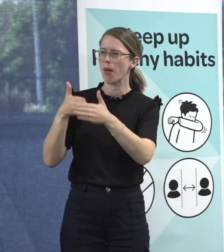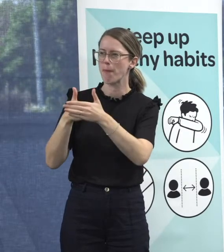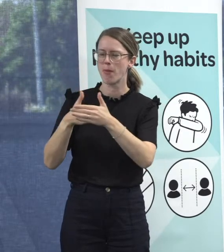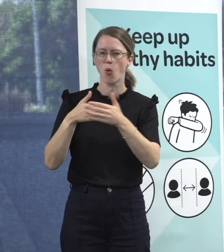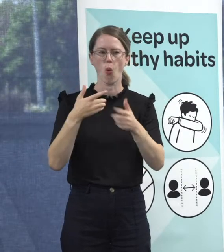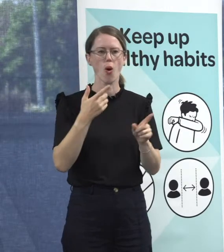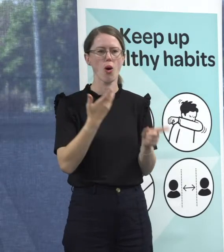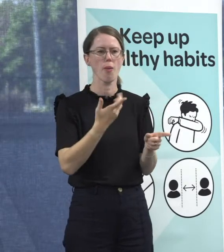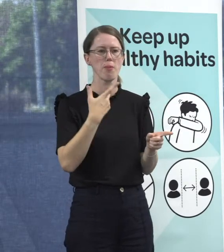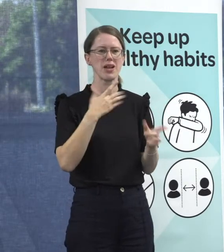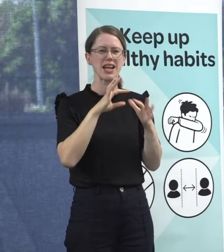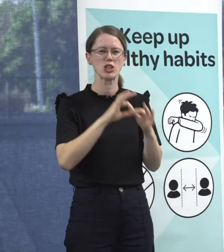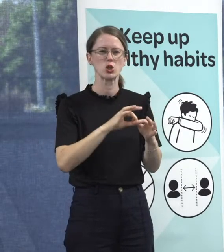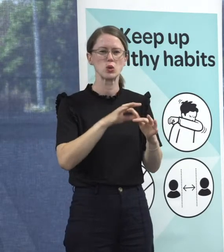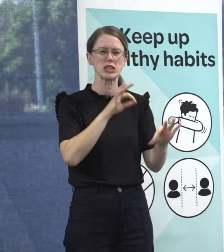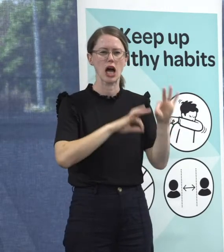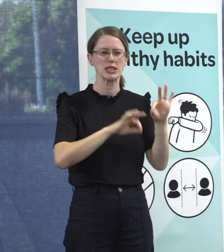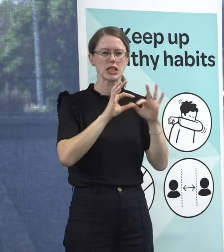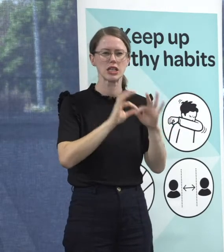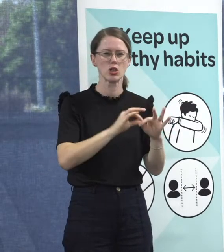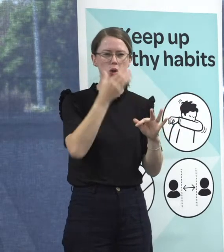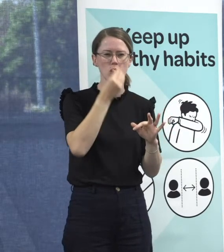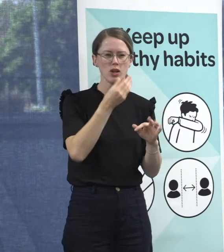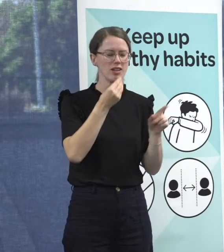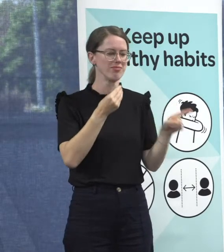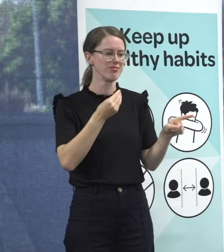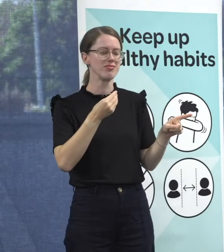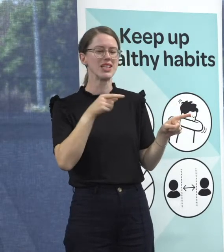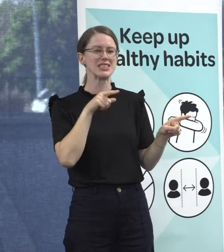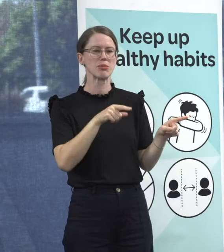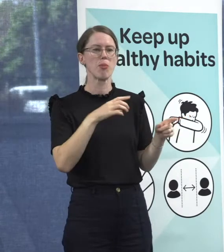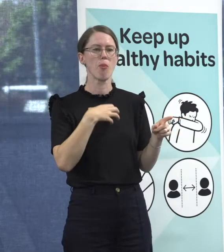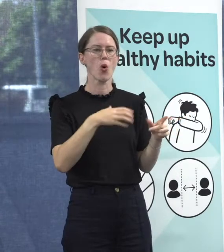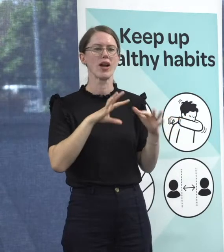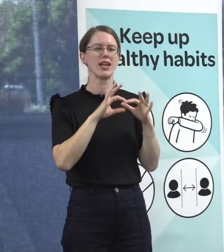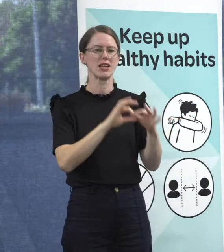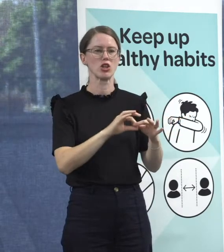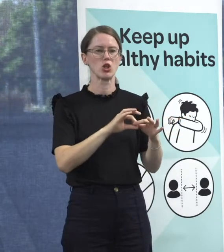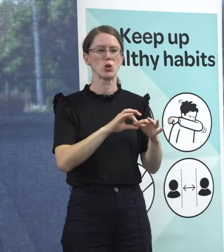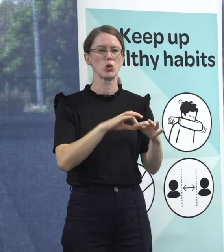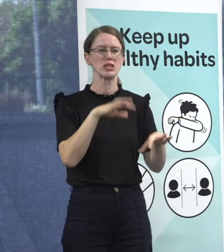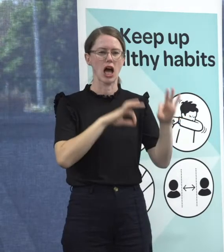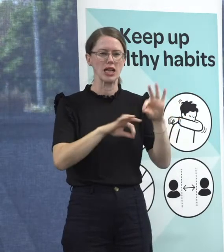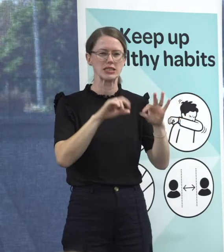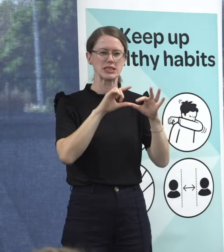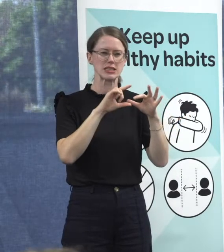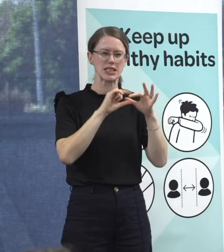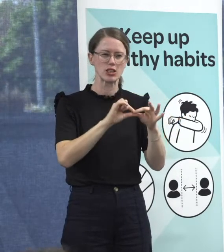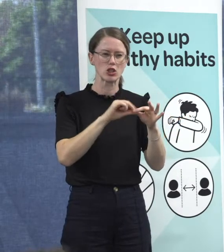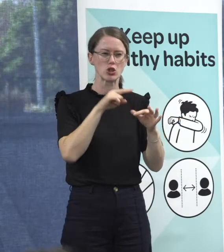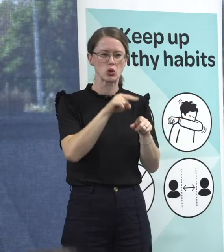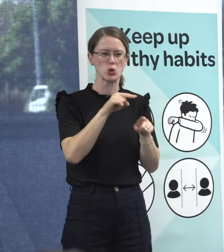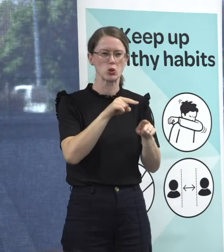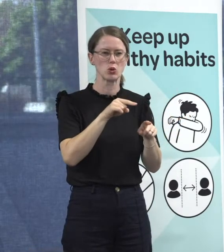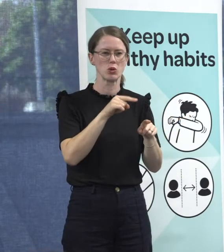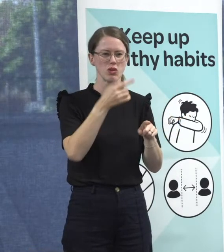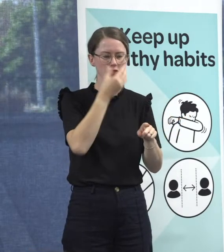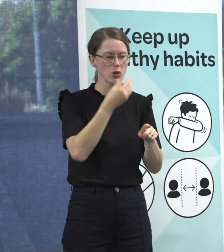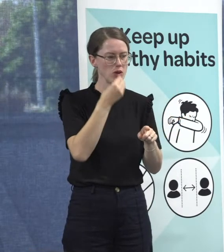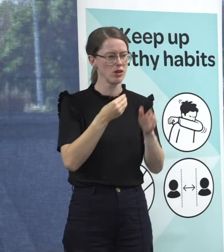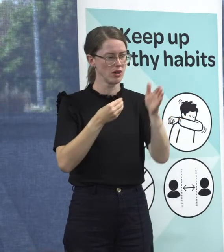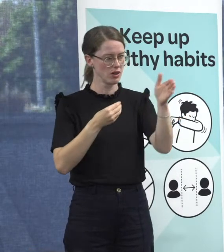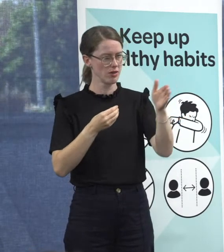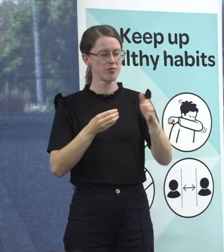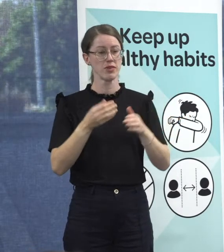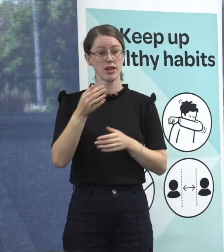epidemiological? It's more for epidemiological reasons. How is the border reopening affecting the